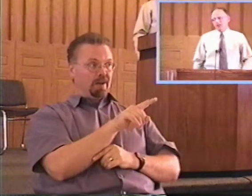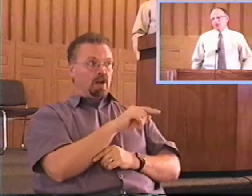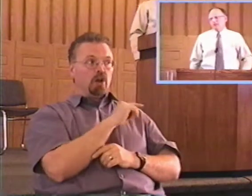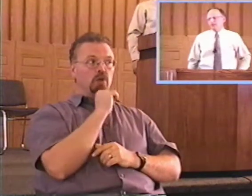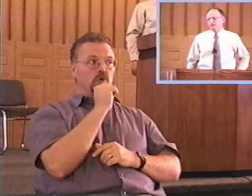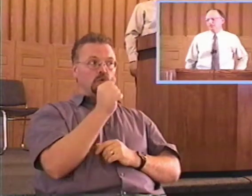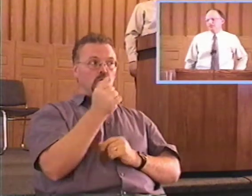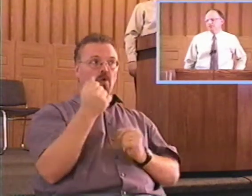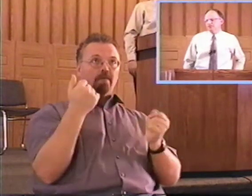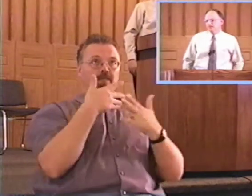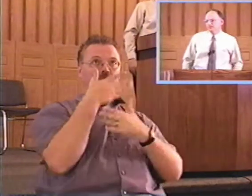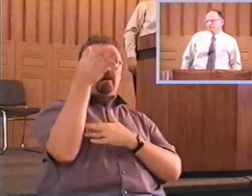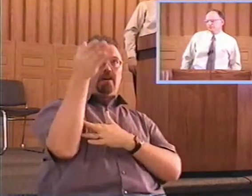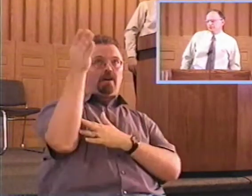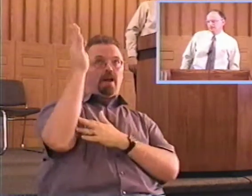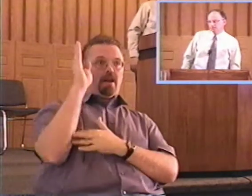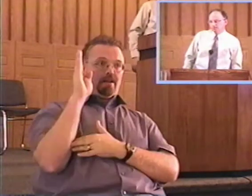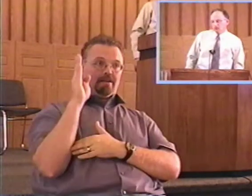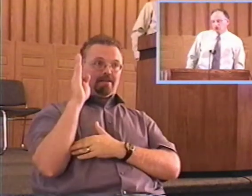fear God.